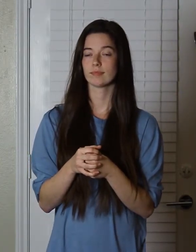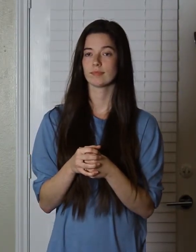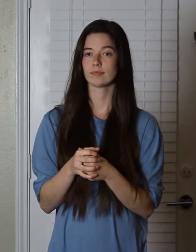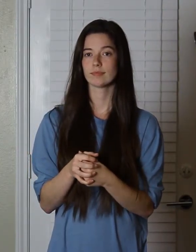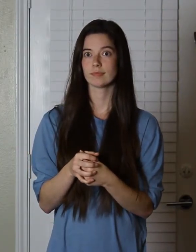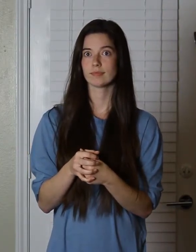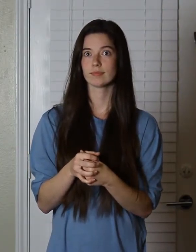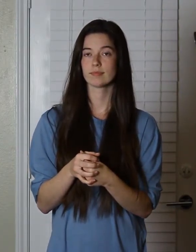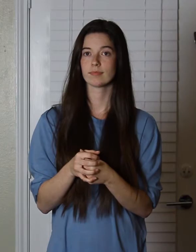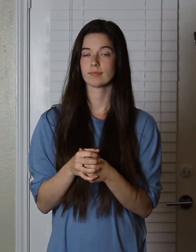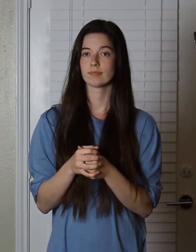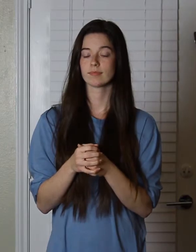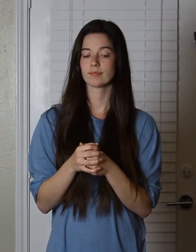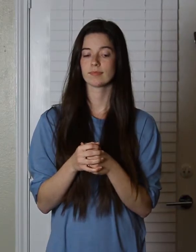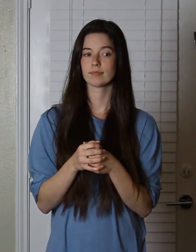snow.